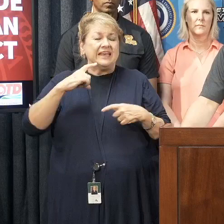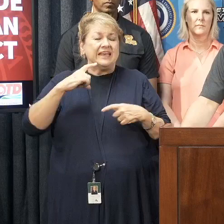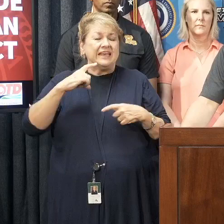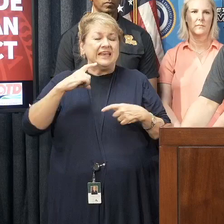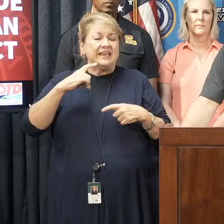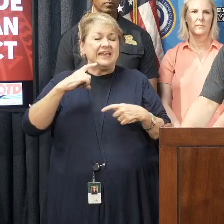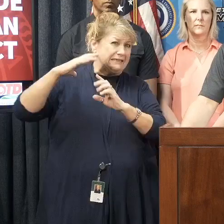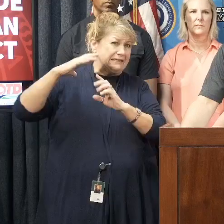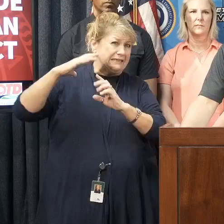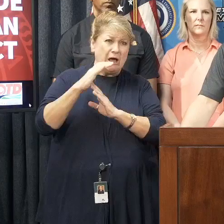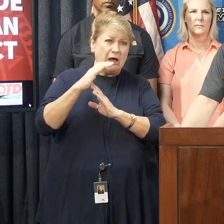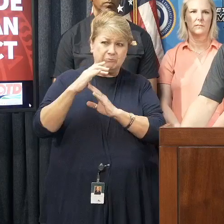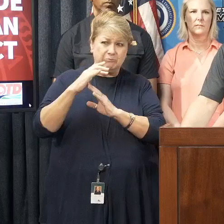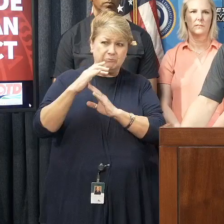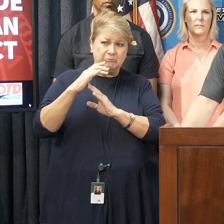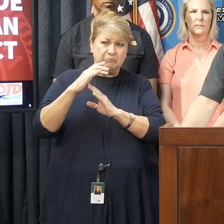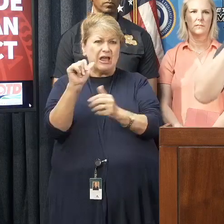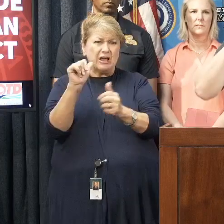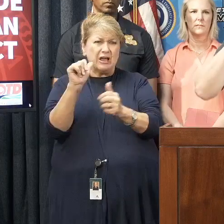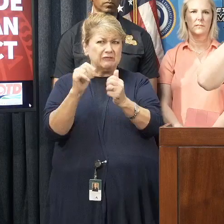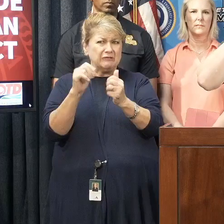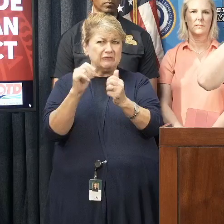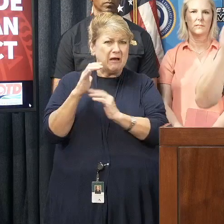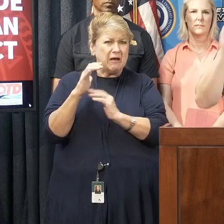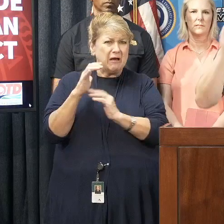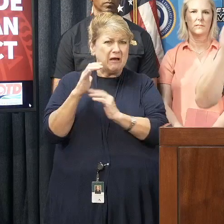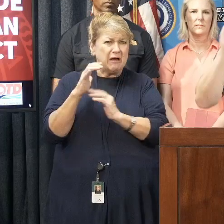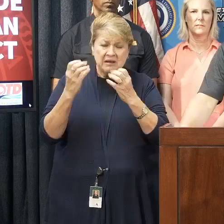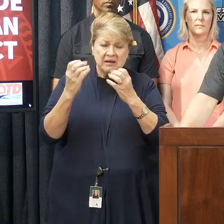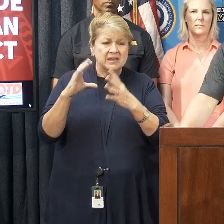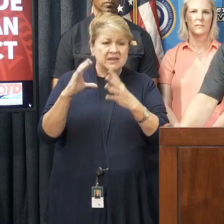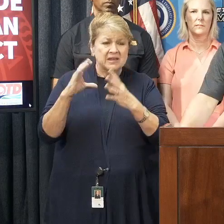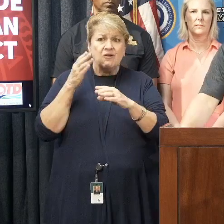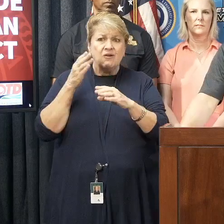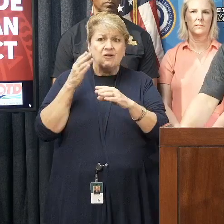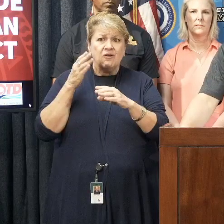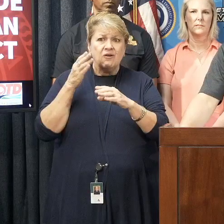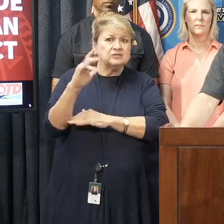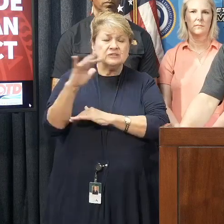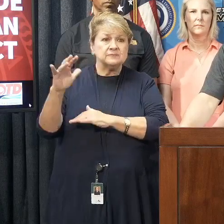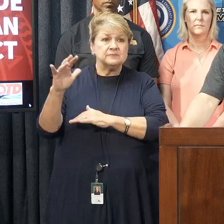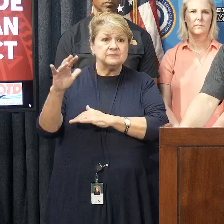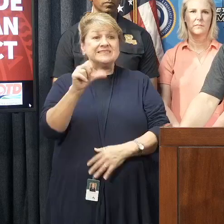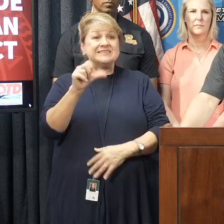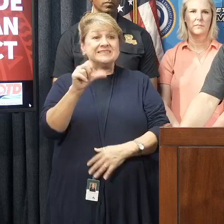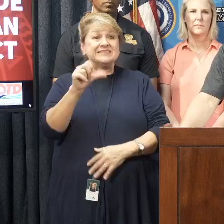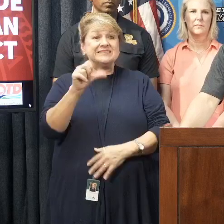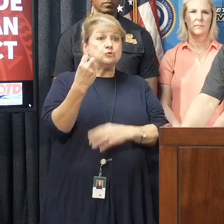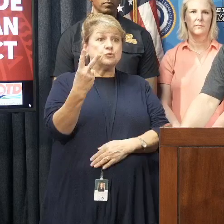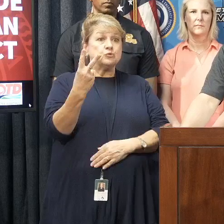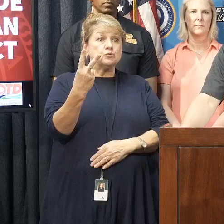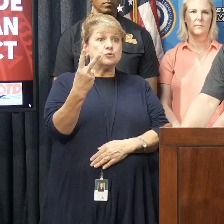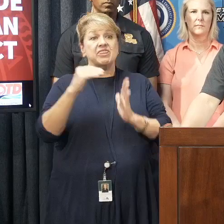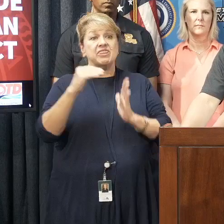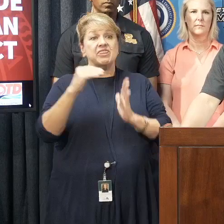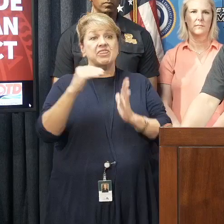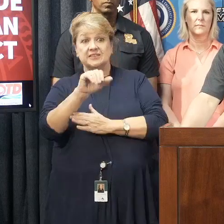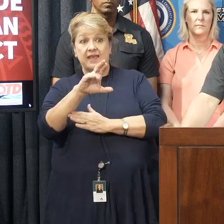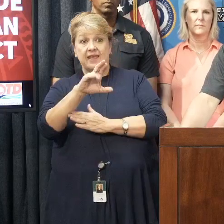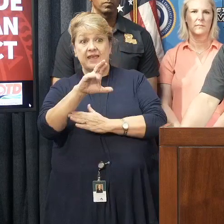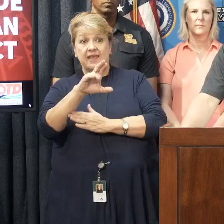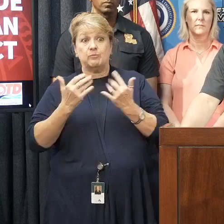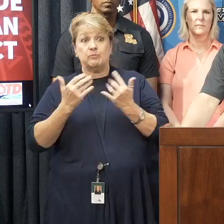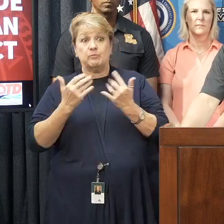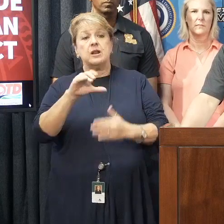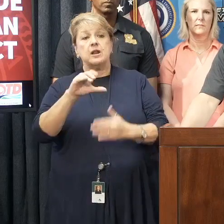state. As we speak today, about 10 to 12,000 acres have burned in Beauregard Parish